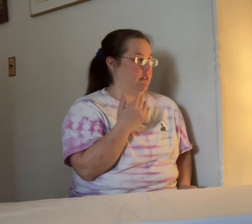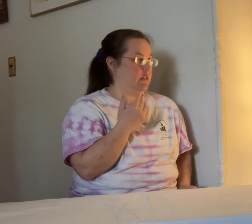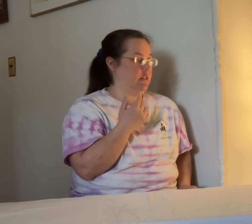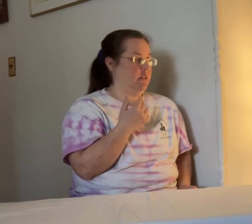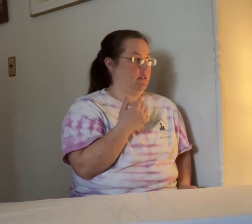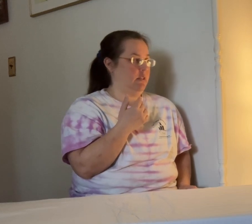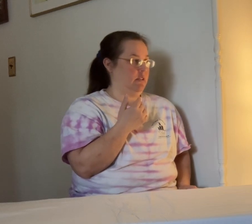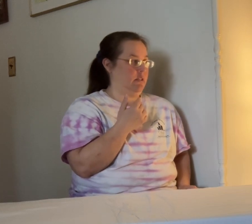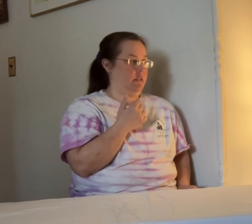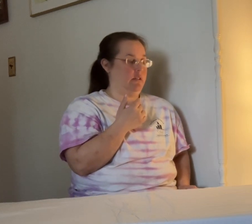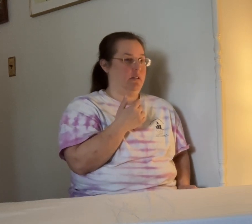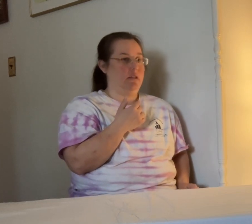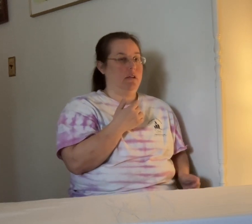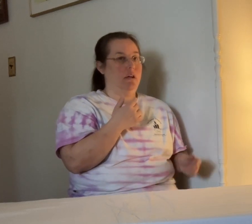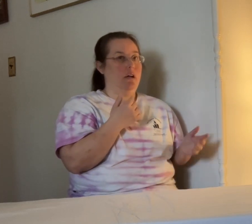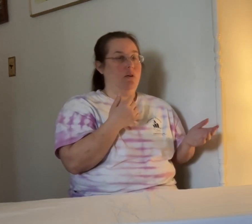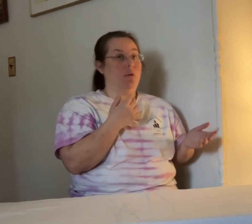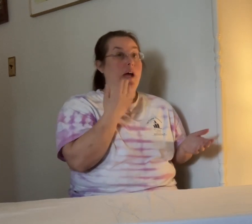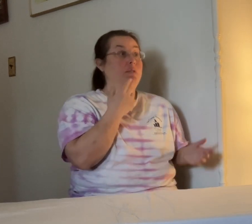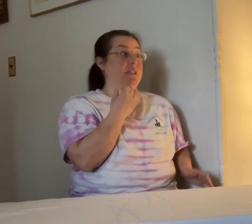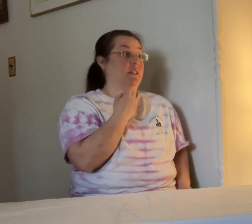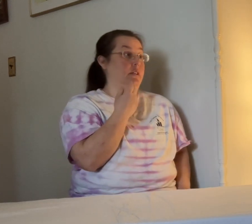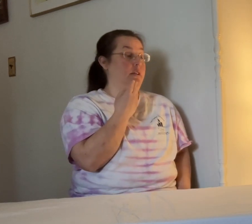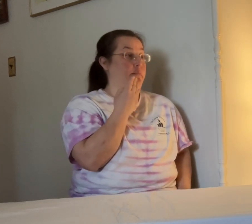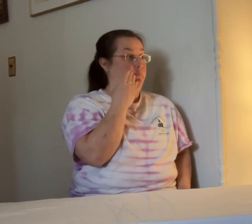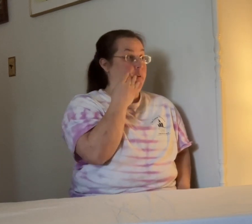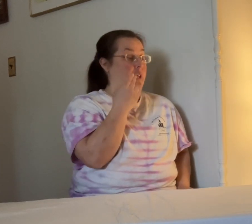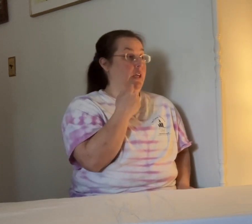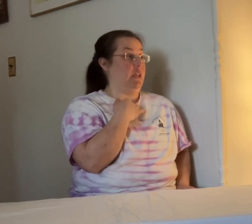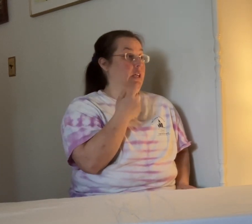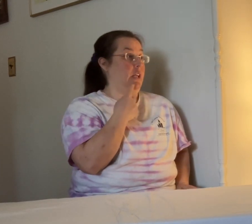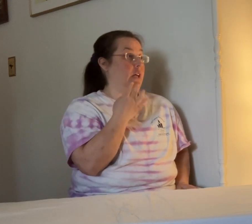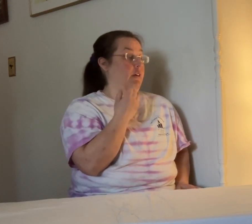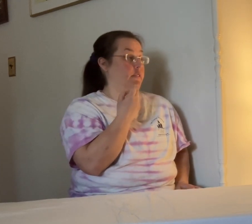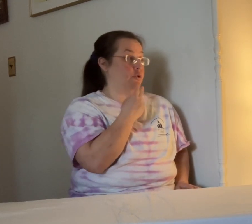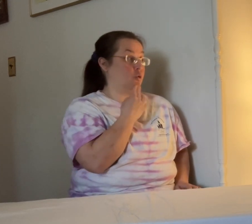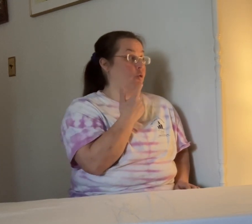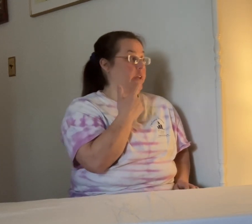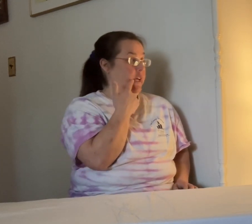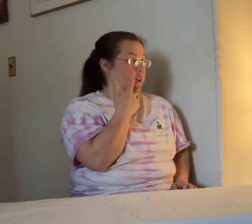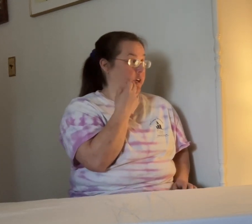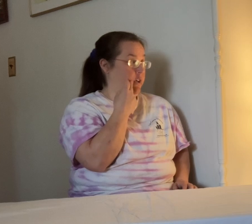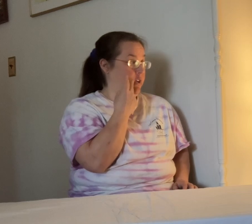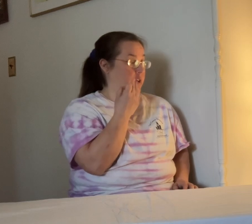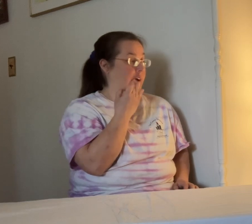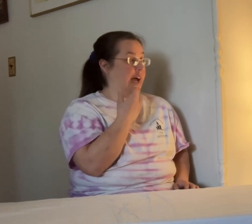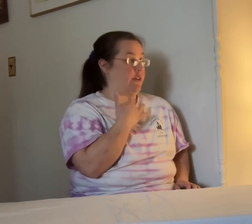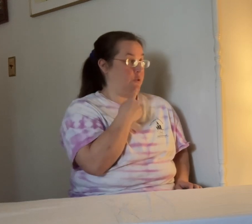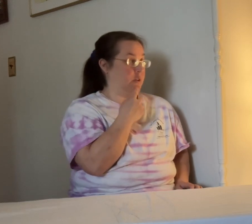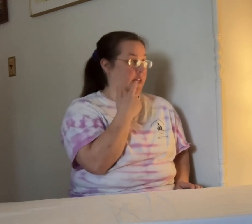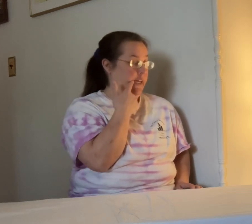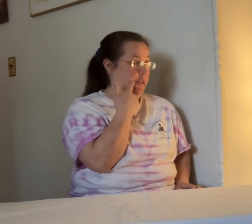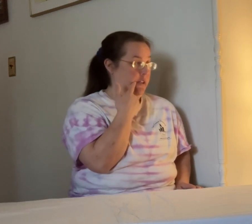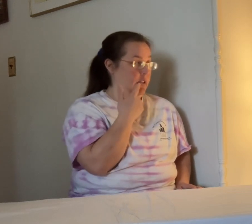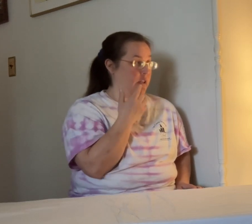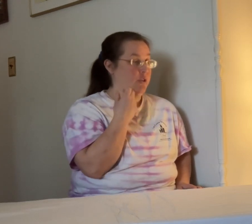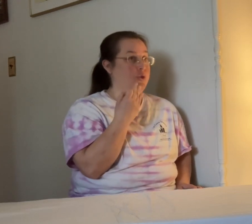very long time. Well, that was at the beginning of the school year, actually. Yeah.